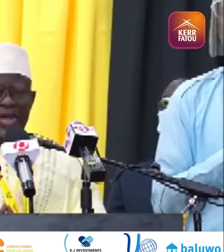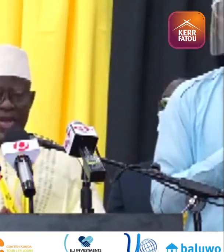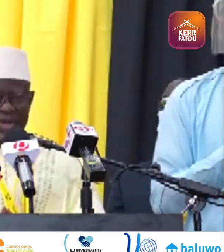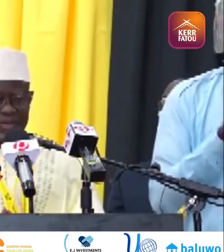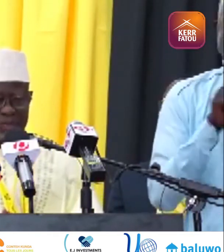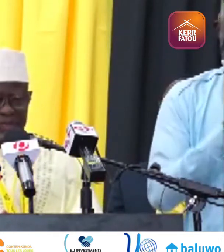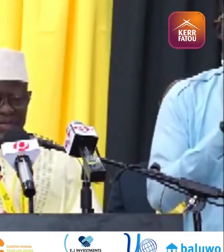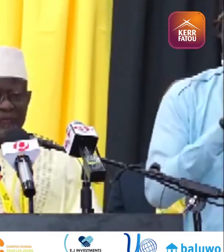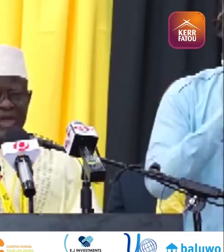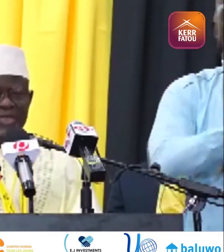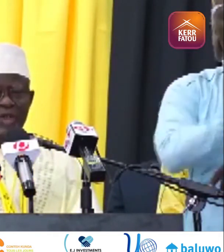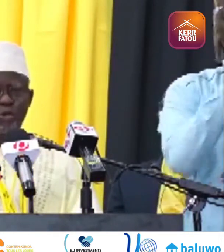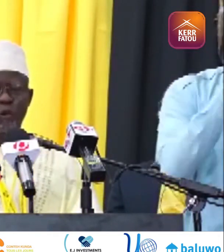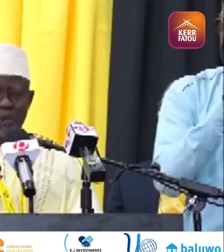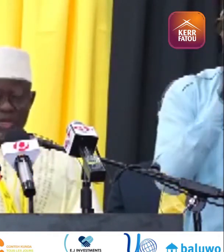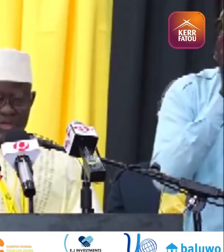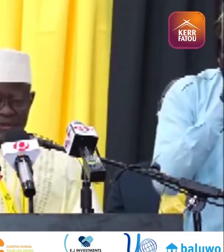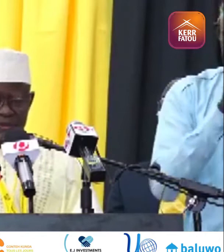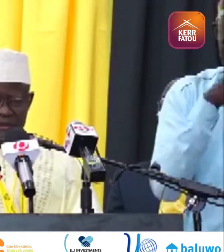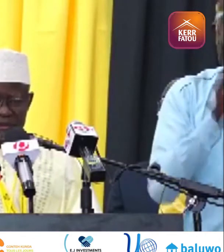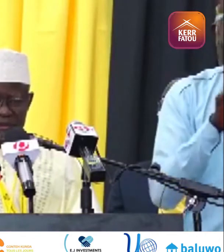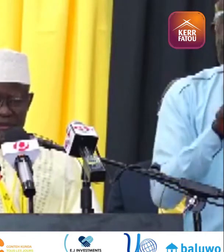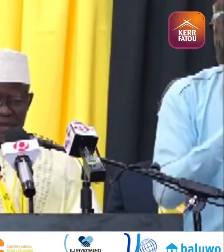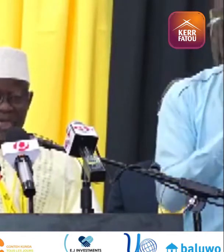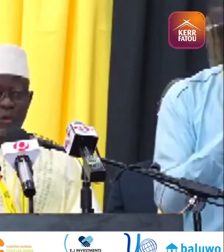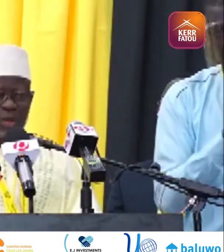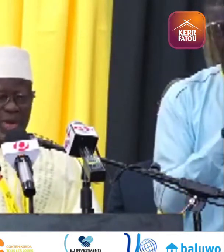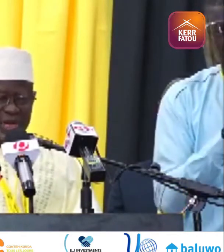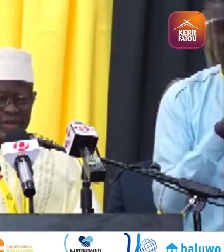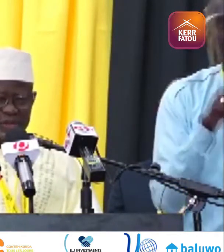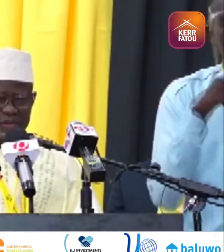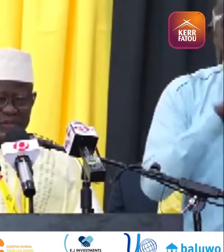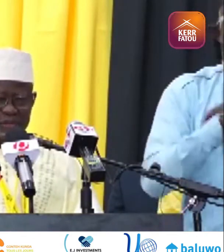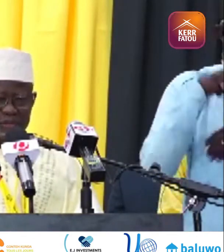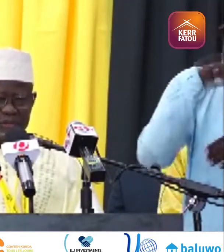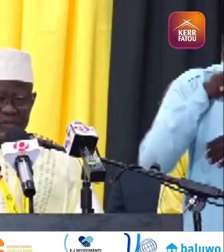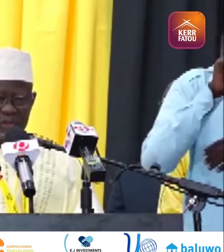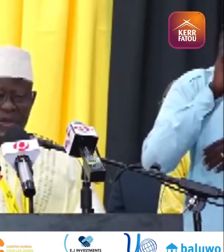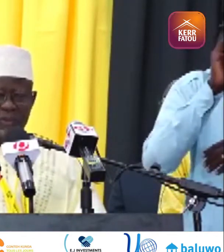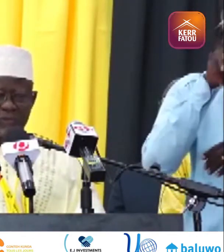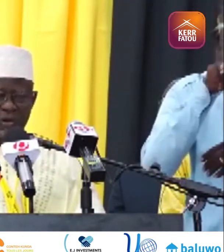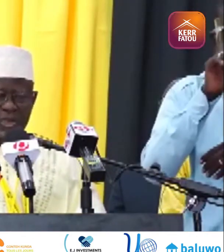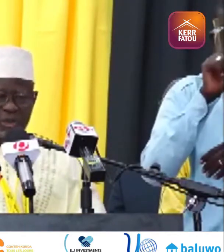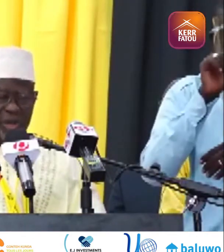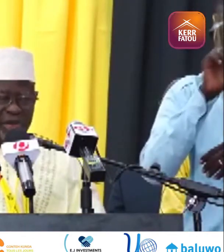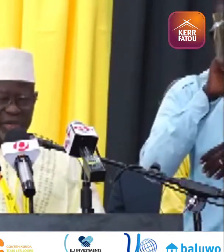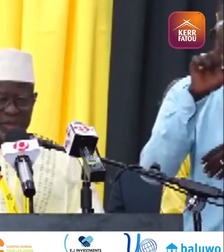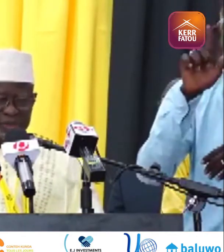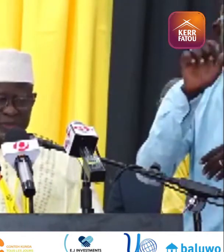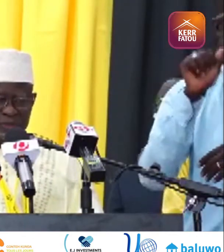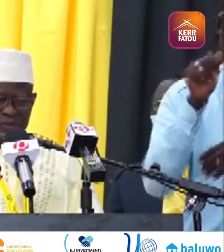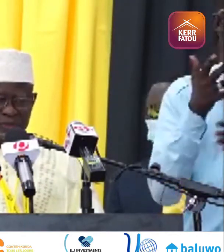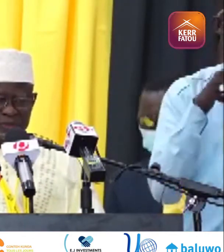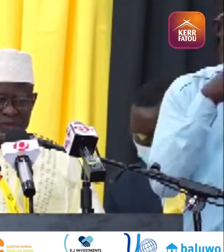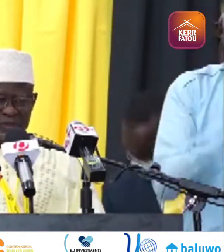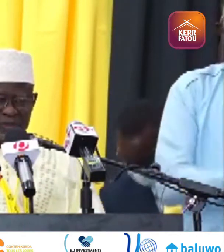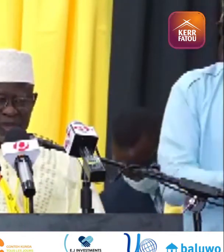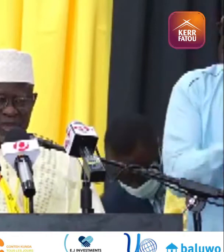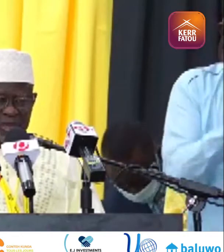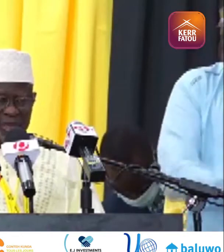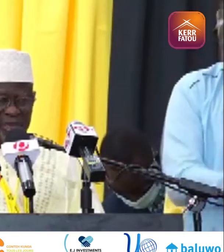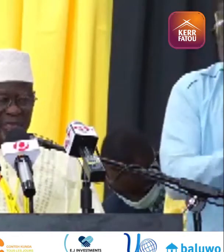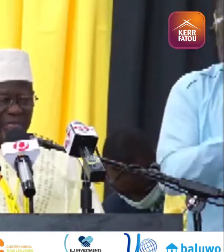to highlight events that took place in Quinala after the foundation laying.